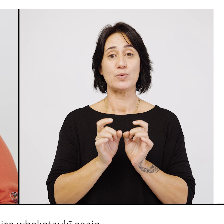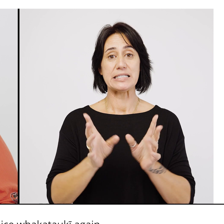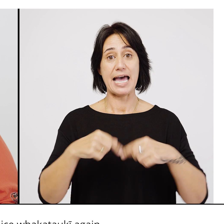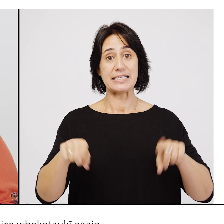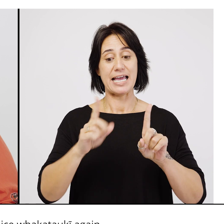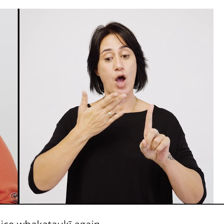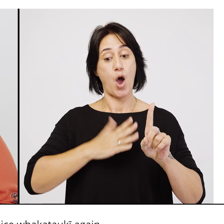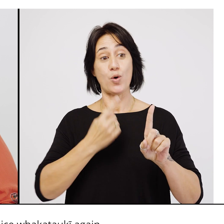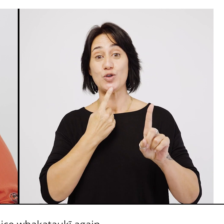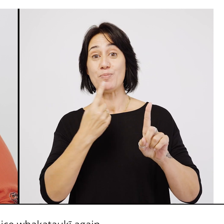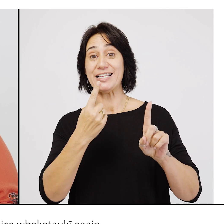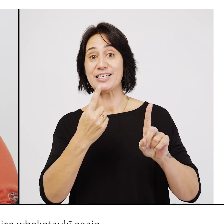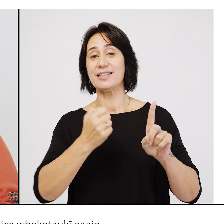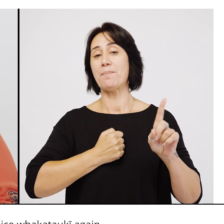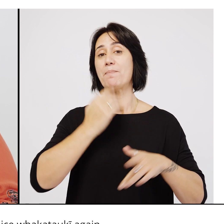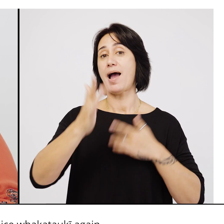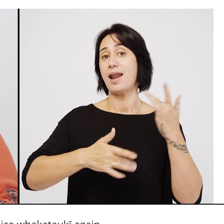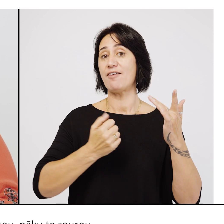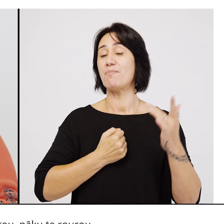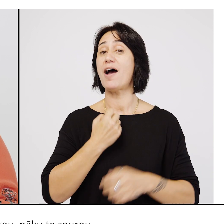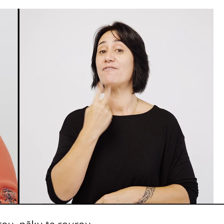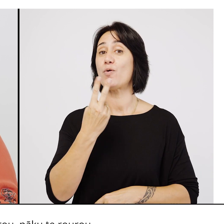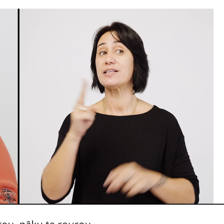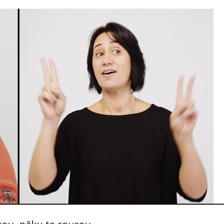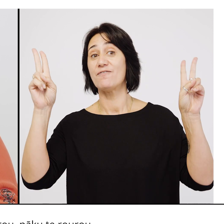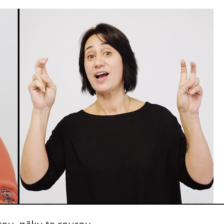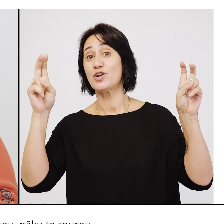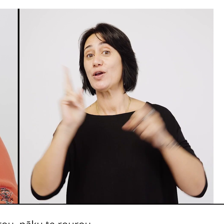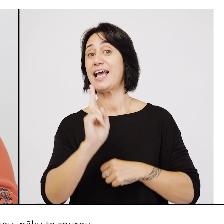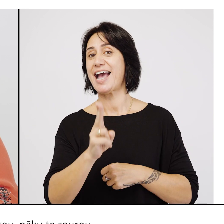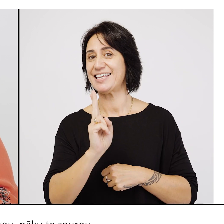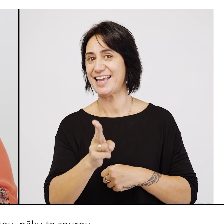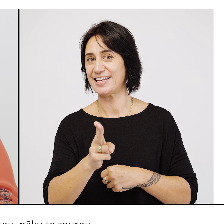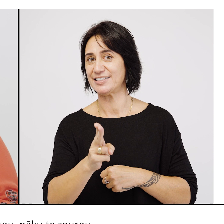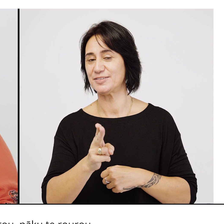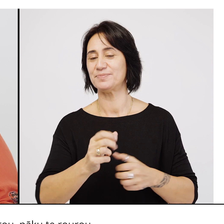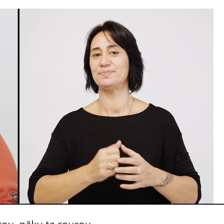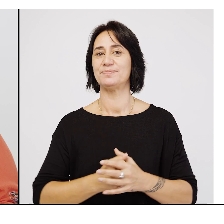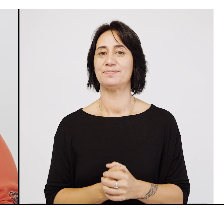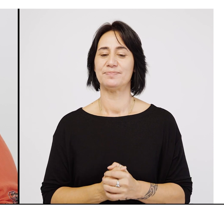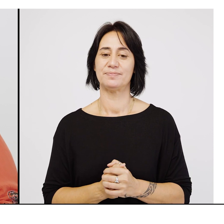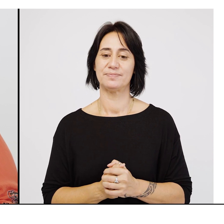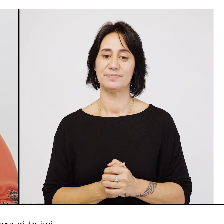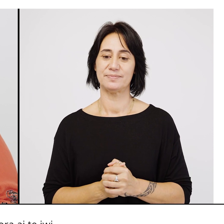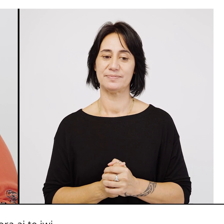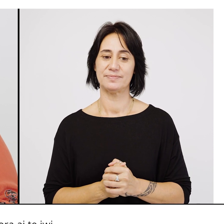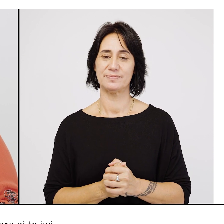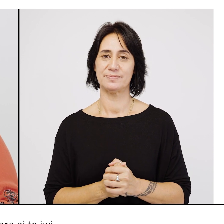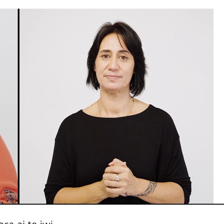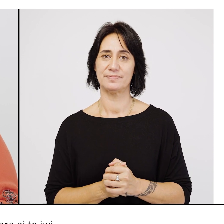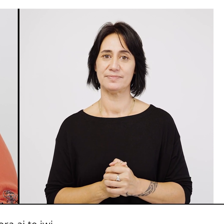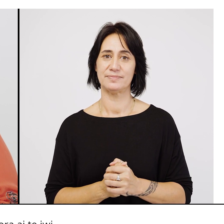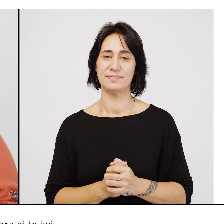Life, My Voice whakatauki again. Nau te rauro, nāku te rauro, ka